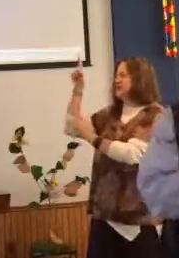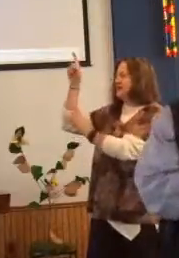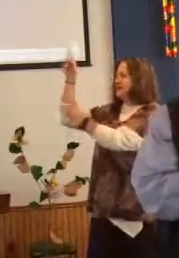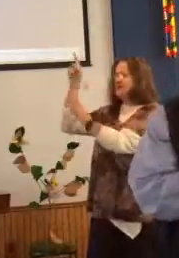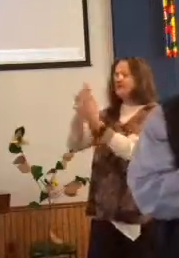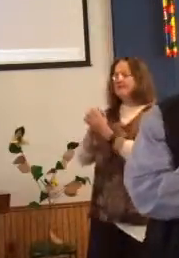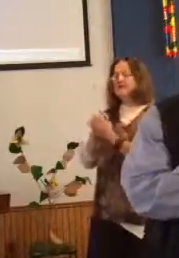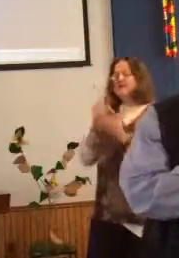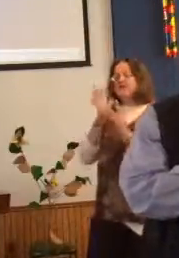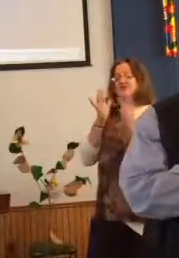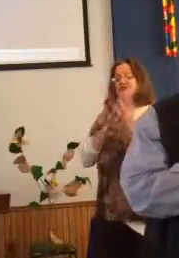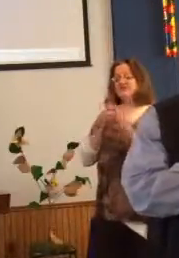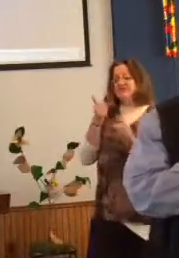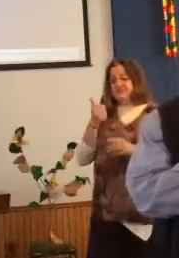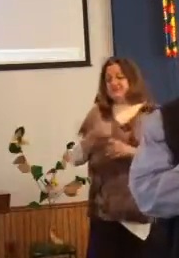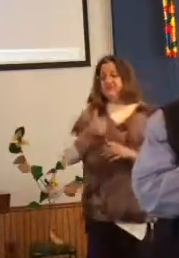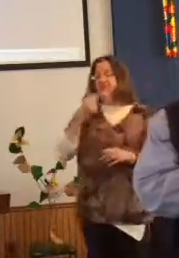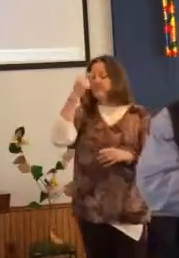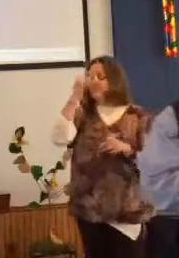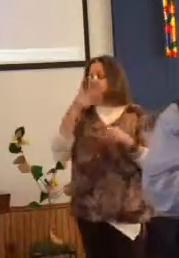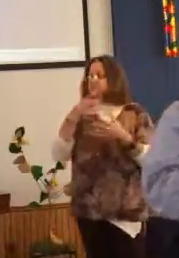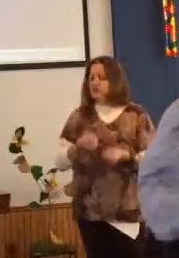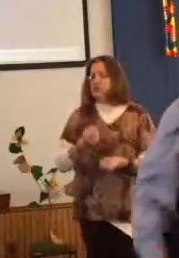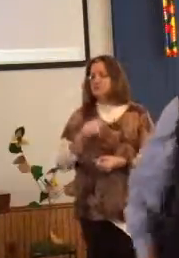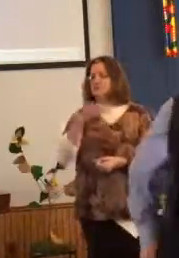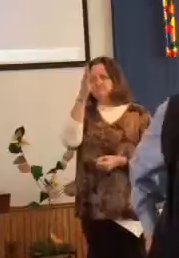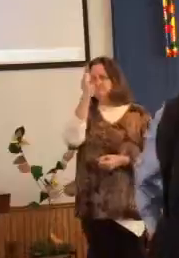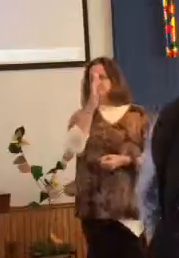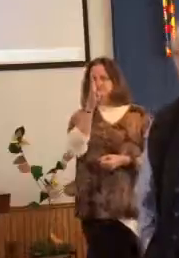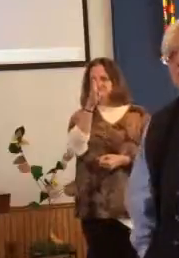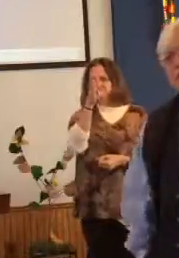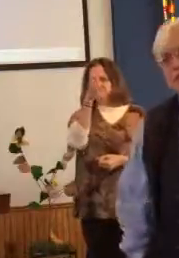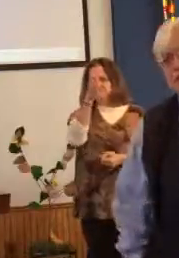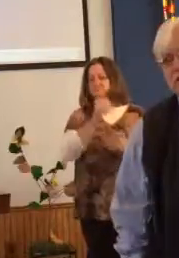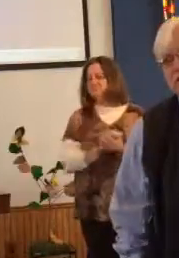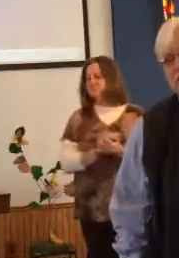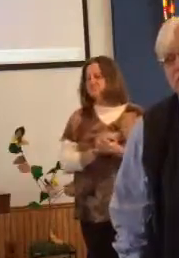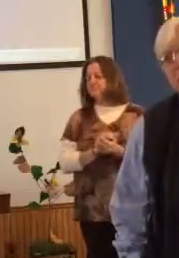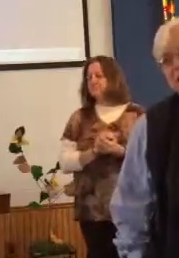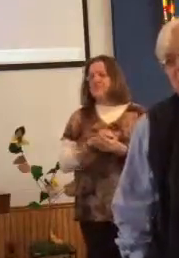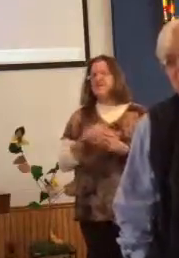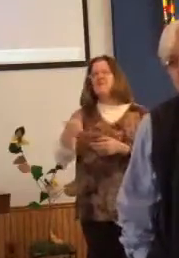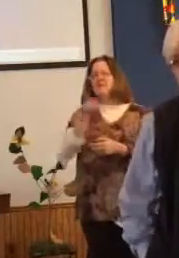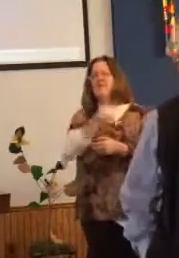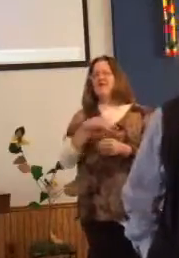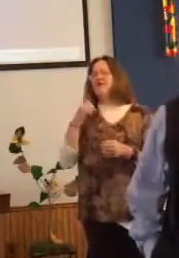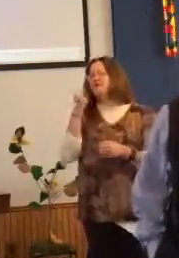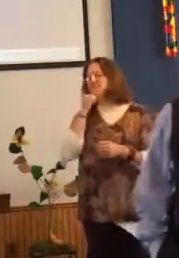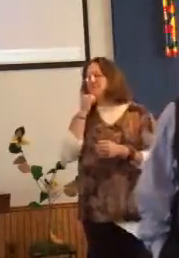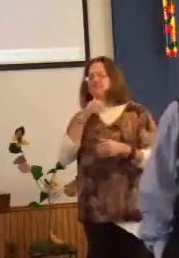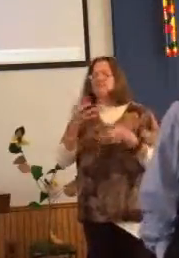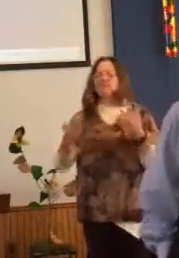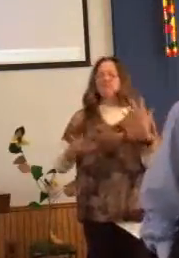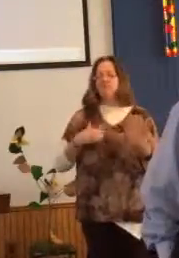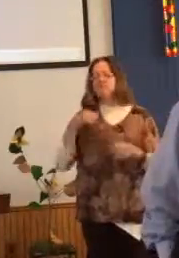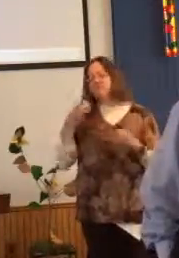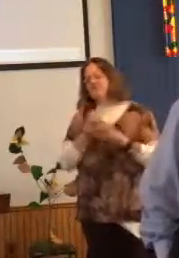that his decision was right. You know, individually we all have decisions. Maybe not you, but I do.